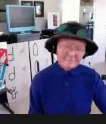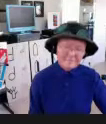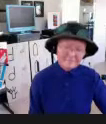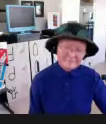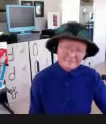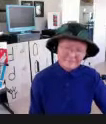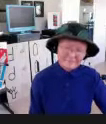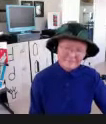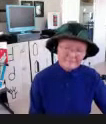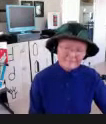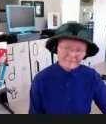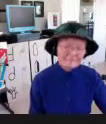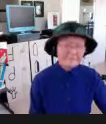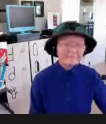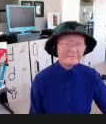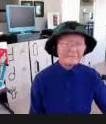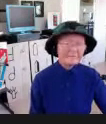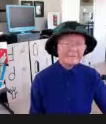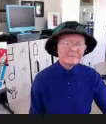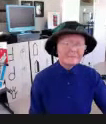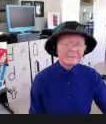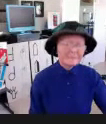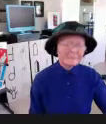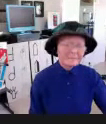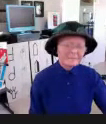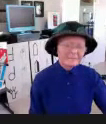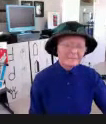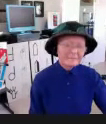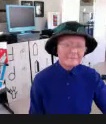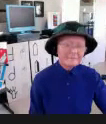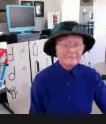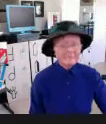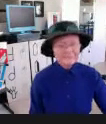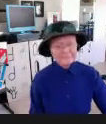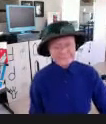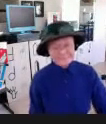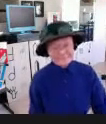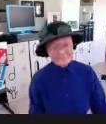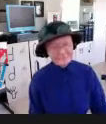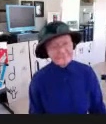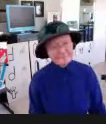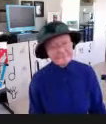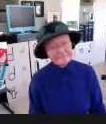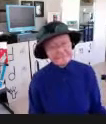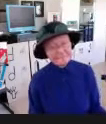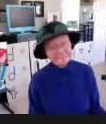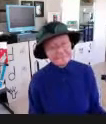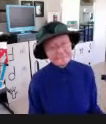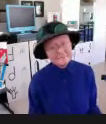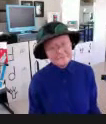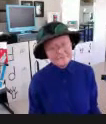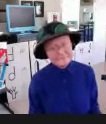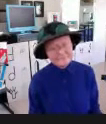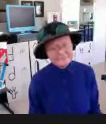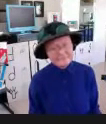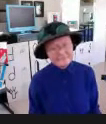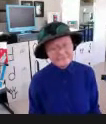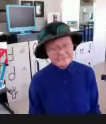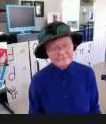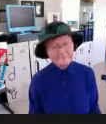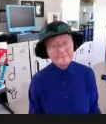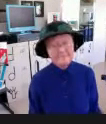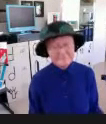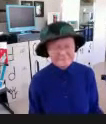of videos. Not all of them are on the website because some of them have to be clipped. But we have about 13,000